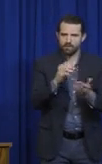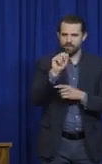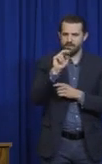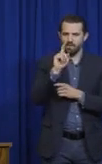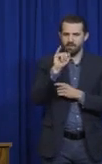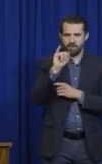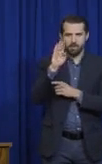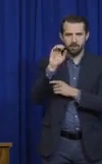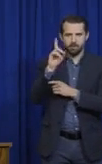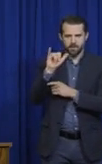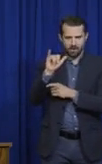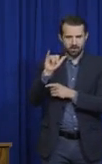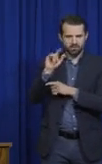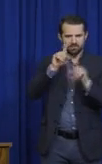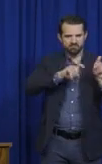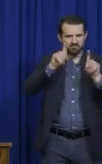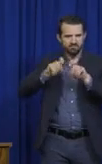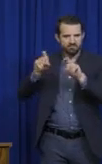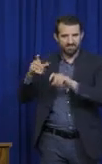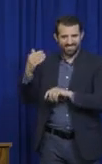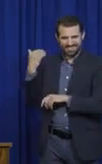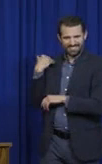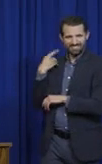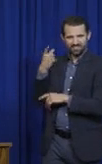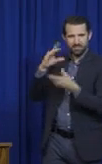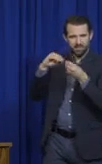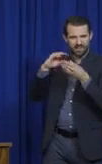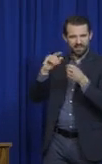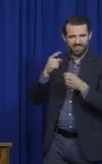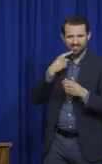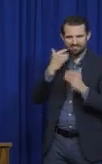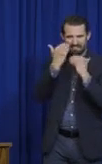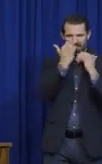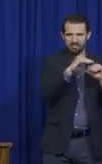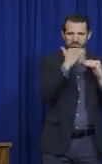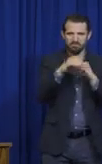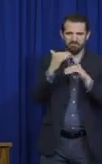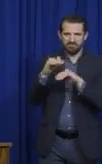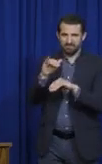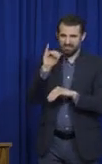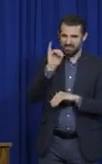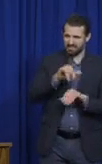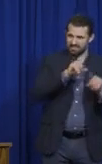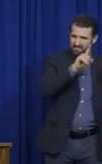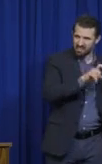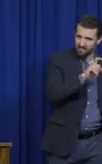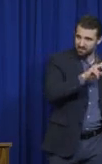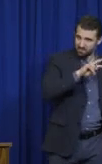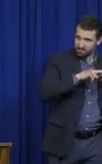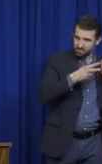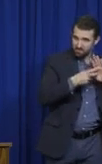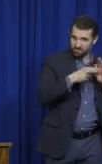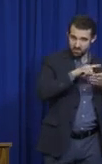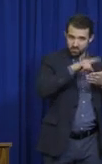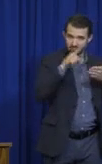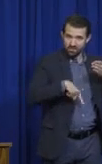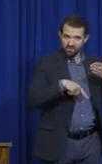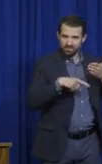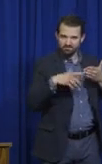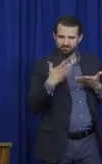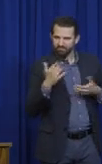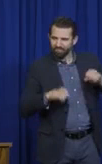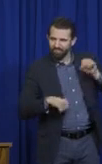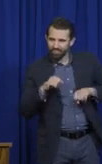know, and I think you've said before, there are some real limitations with, you know, what those results actually mean, and that they're not really a certificate